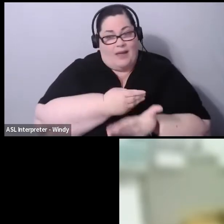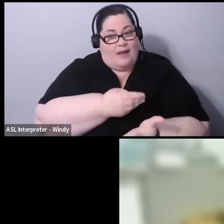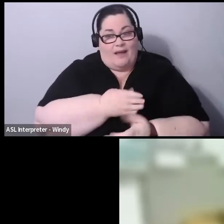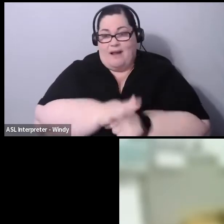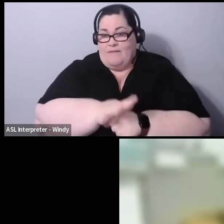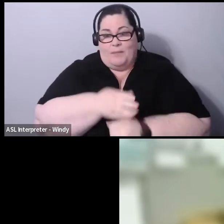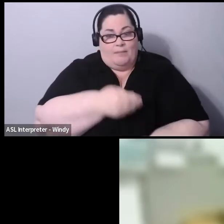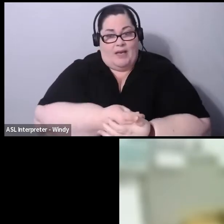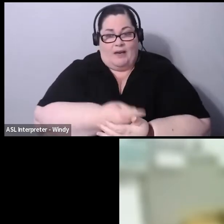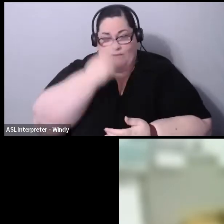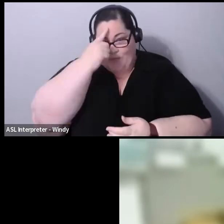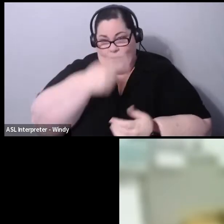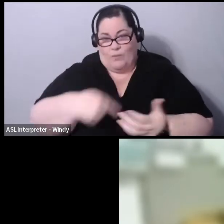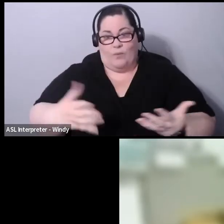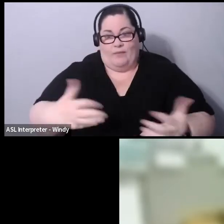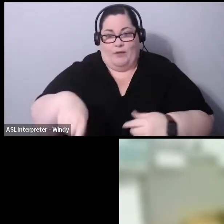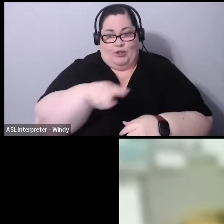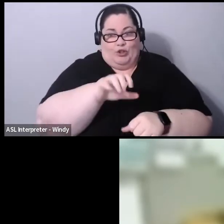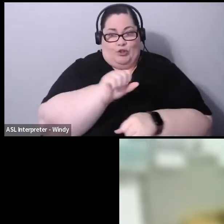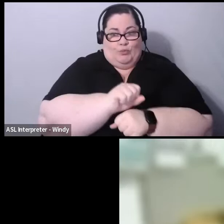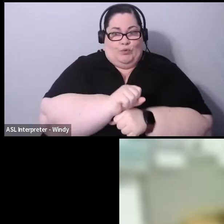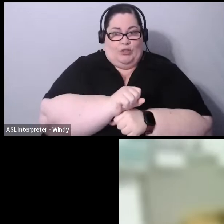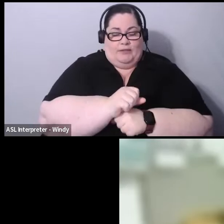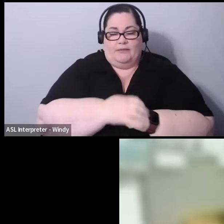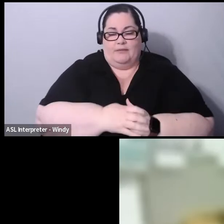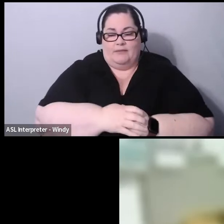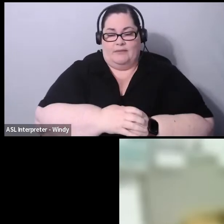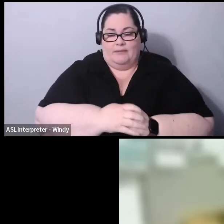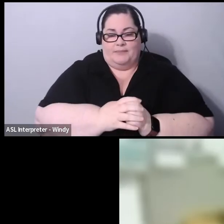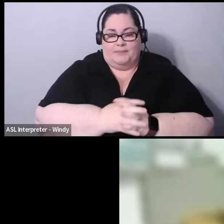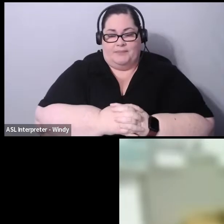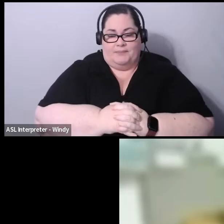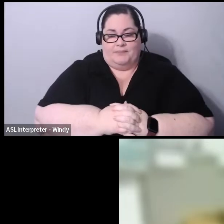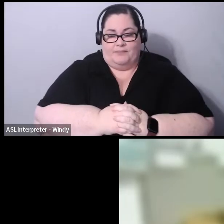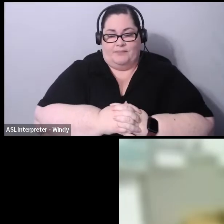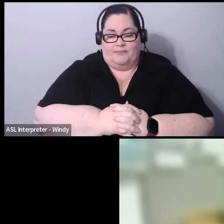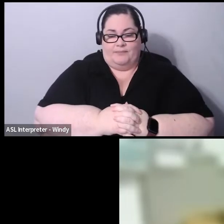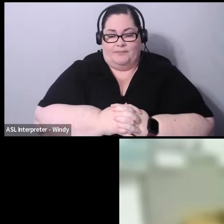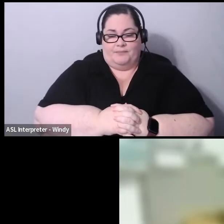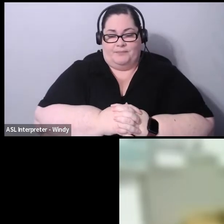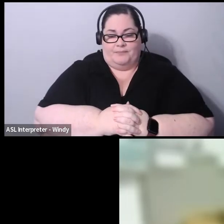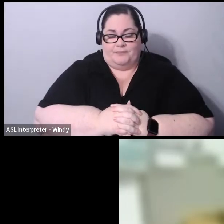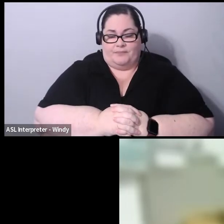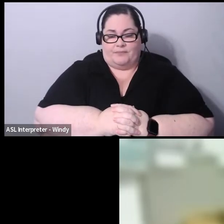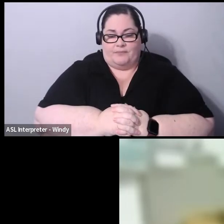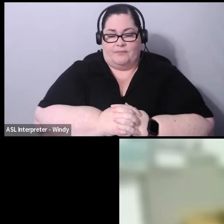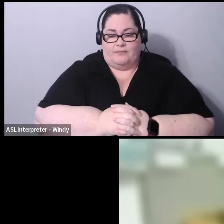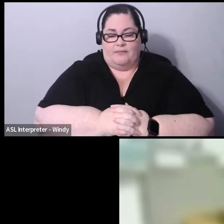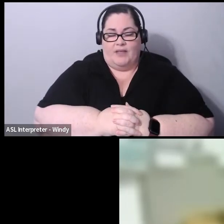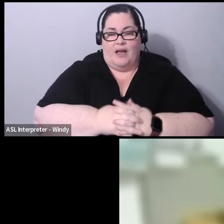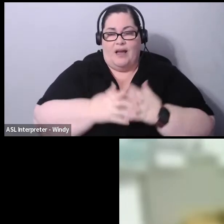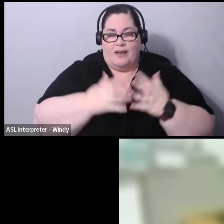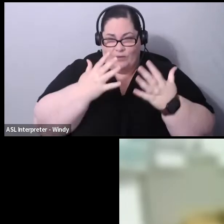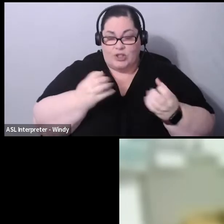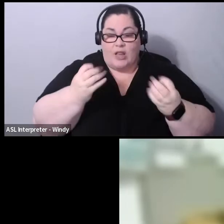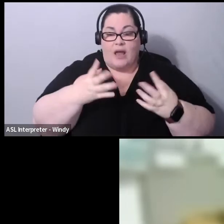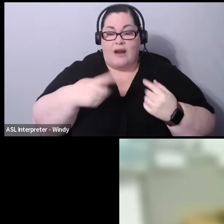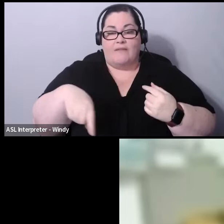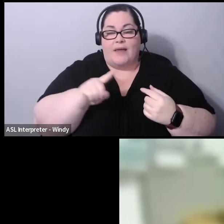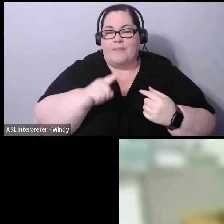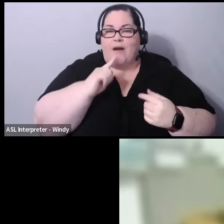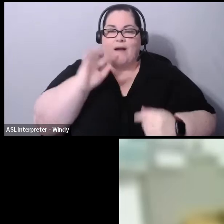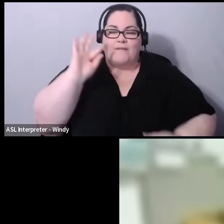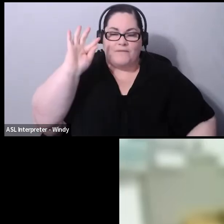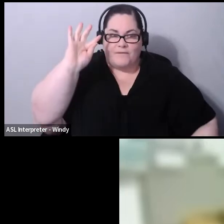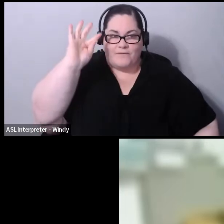do for our family members or even us. And unfortunately, a lot of them are federally